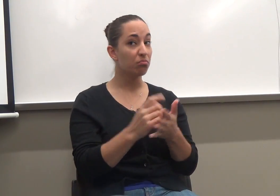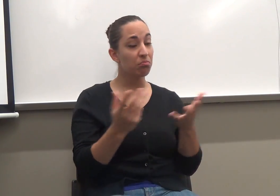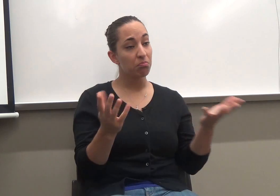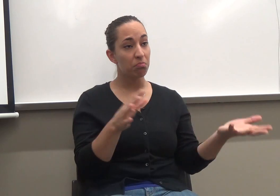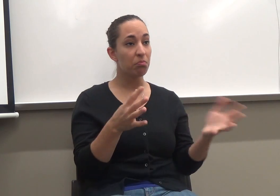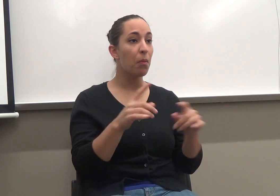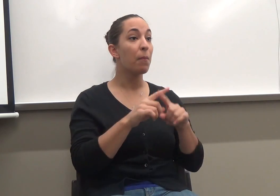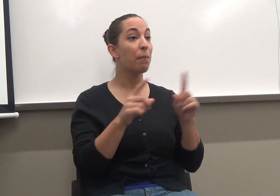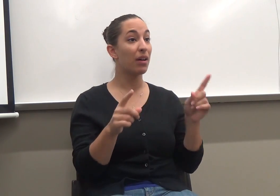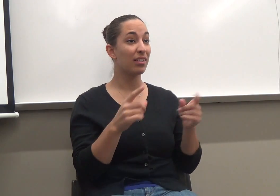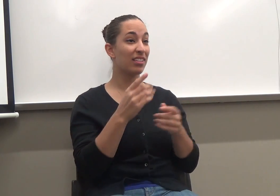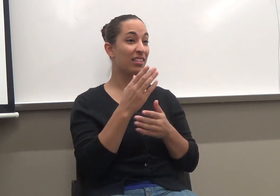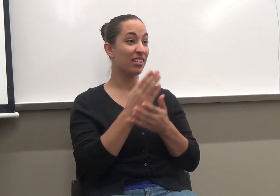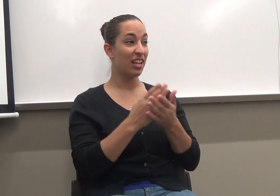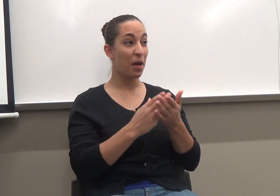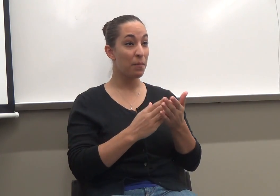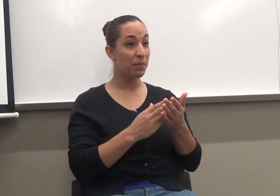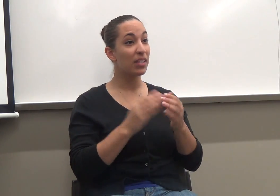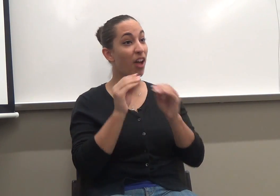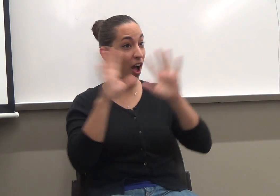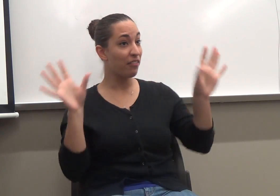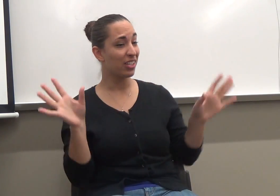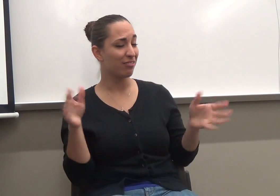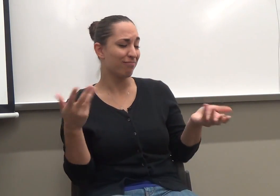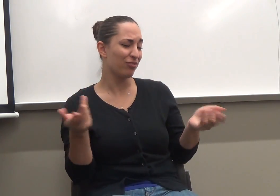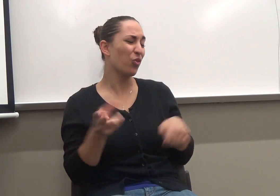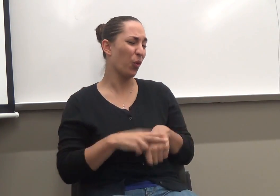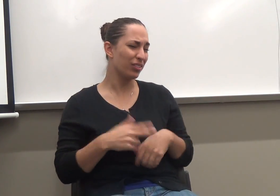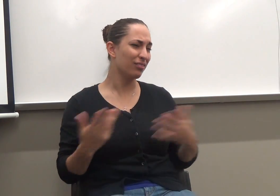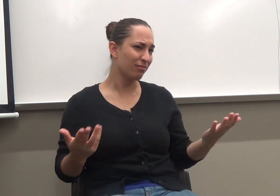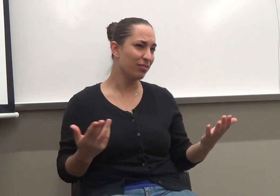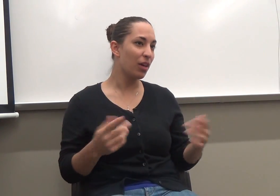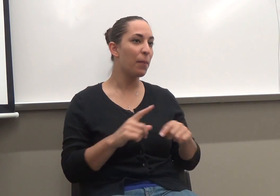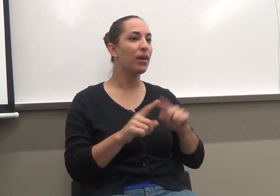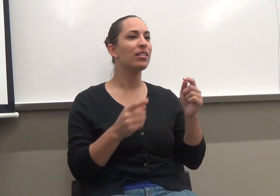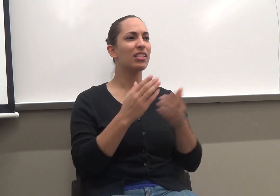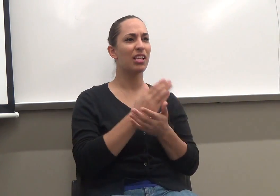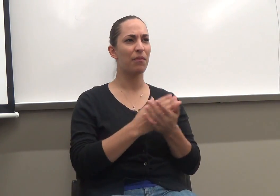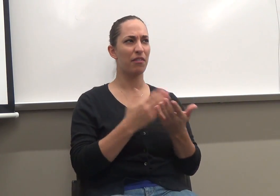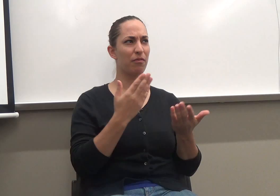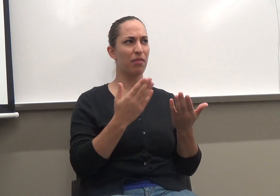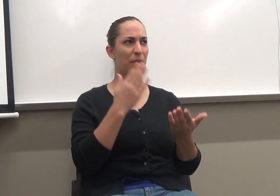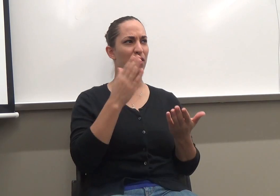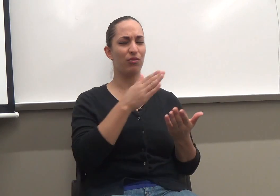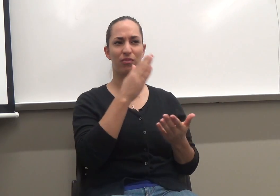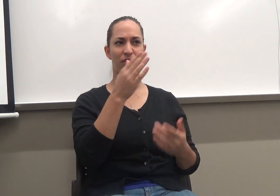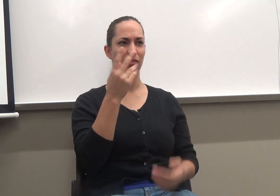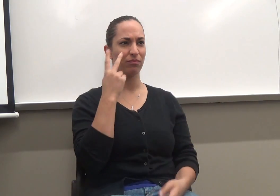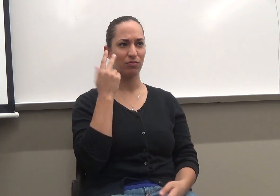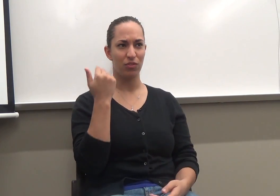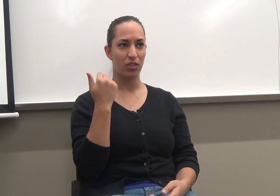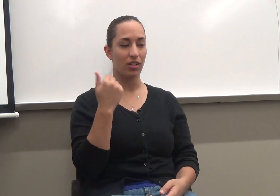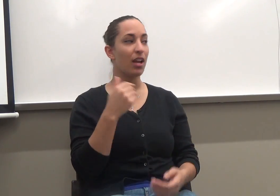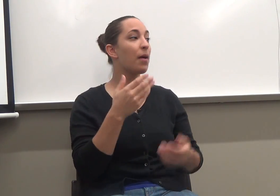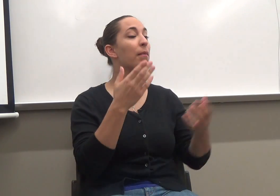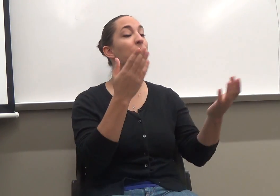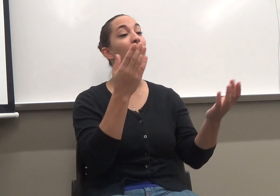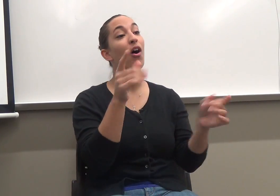Some of it is obvious, and when you see this quiz, I know you're going to think, well, I would never do that in a college